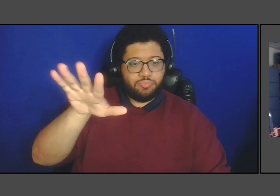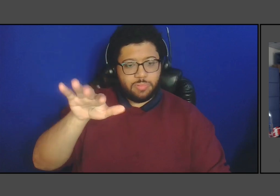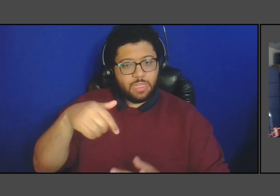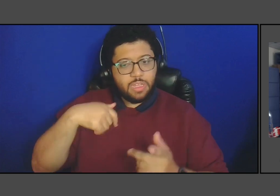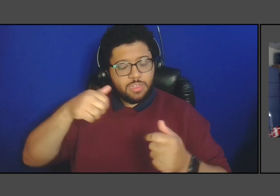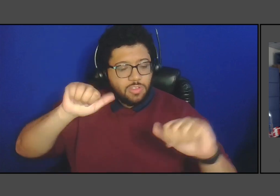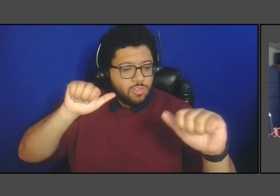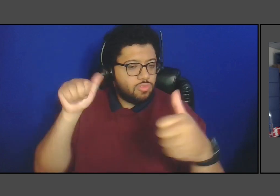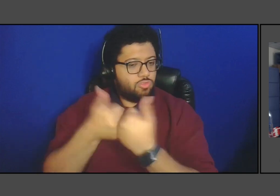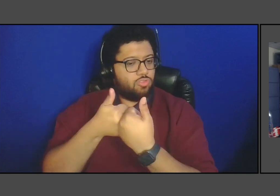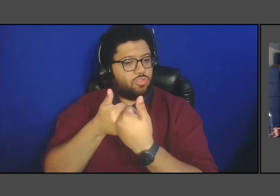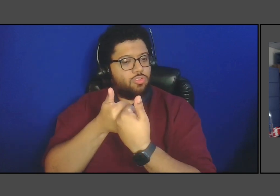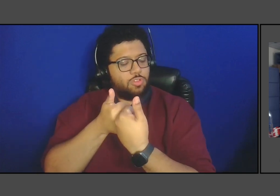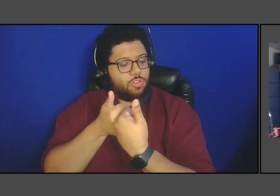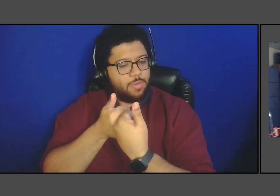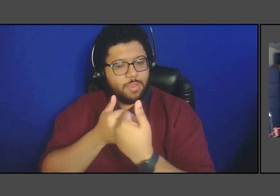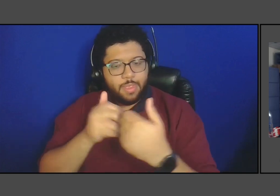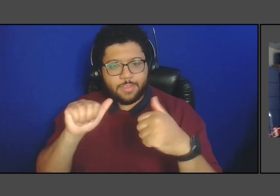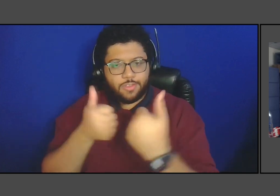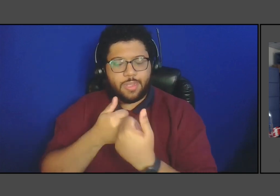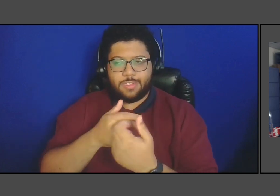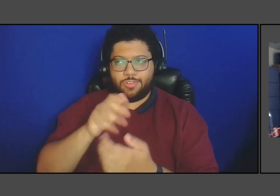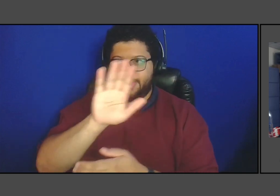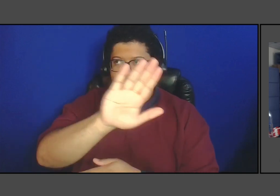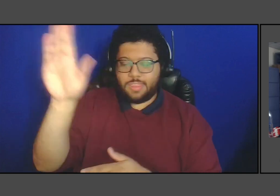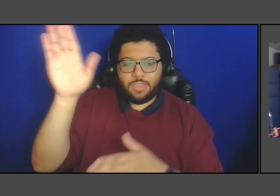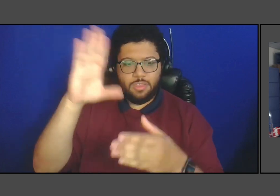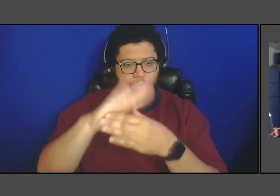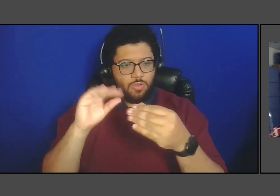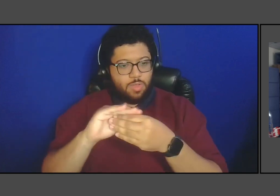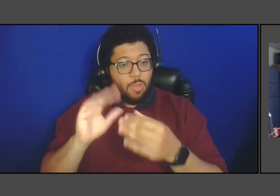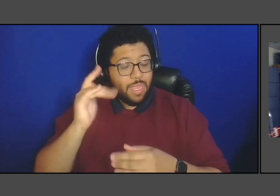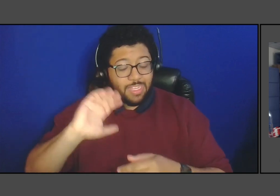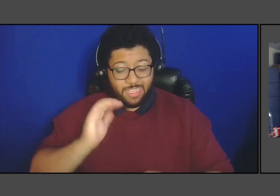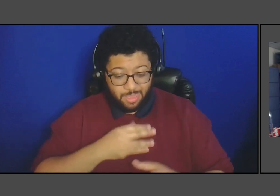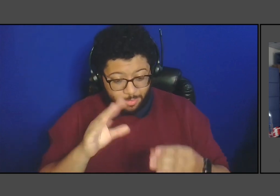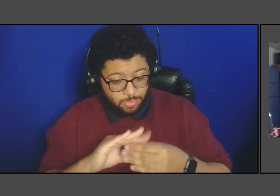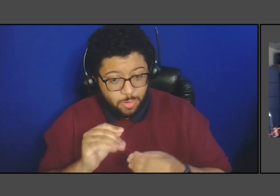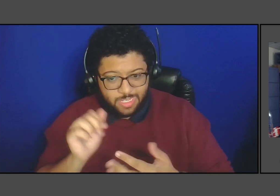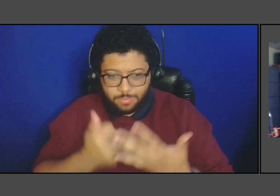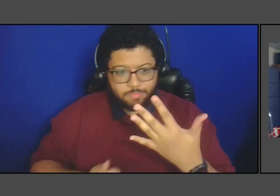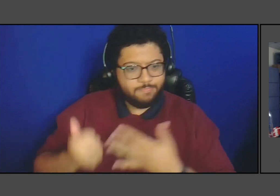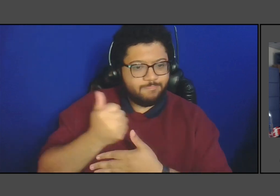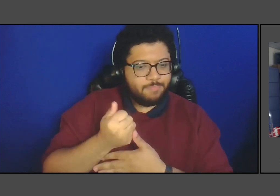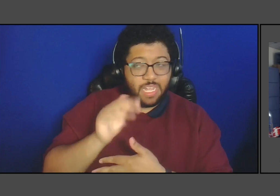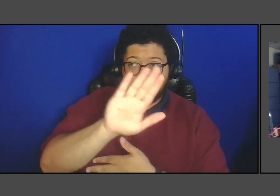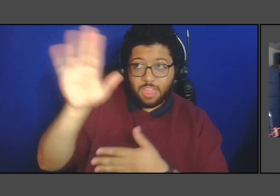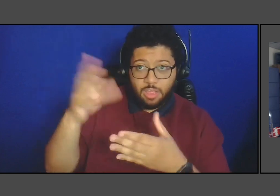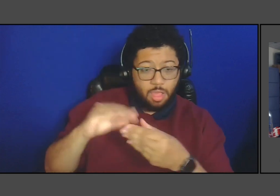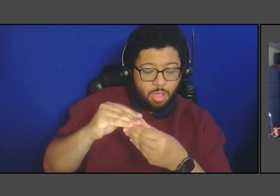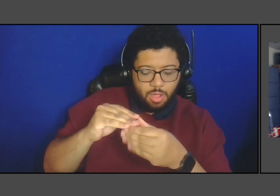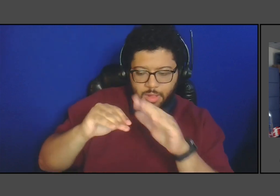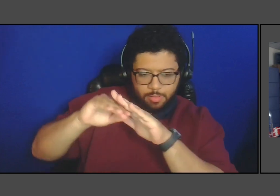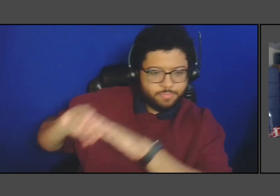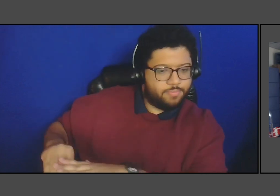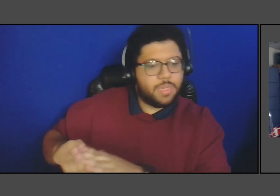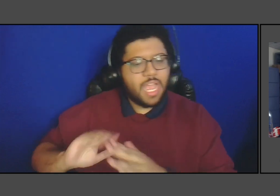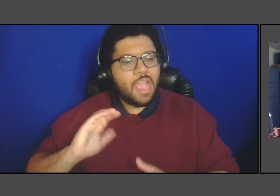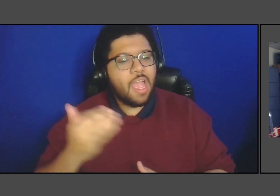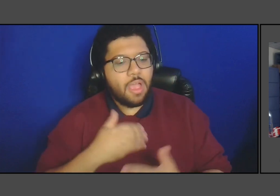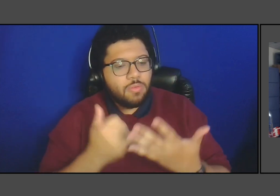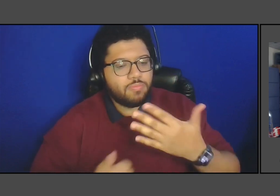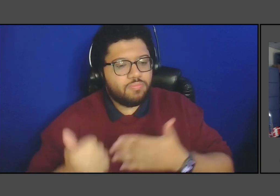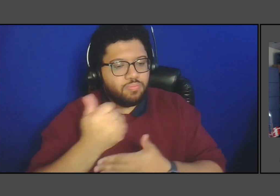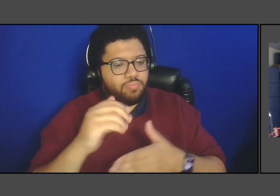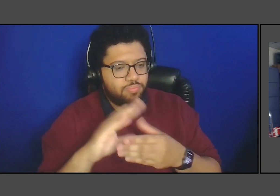master narrative, because our stories are the master narratives. You know, our stories are but there's been this imposed narrative. So I